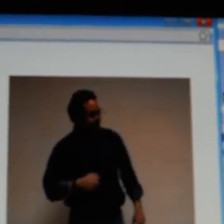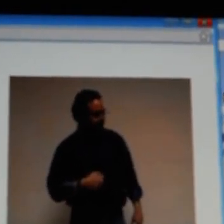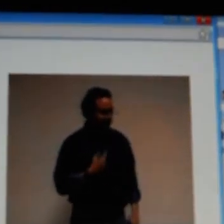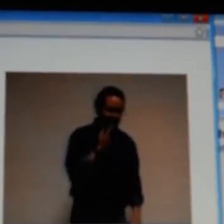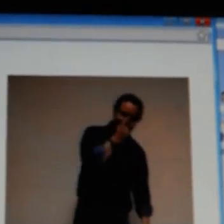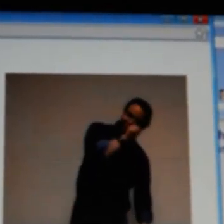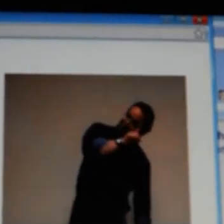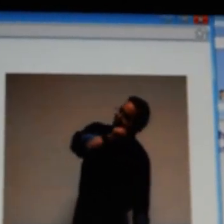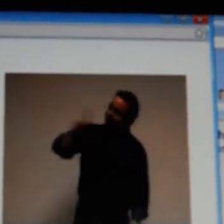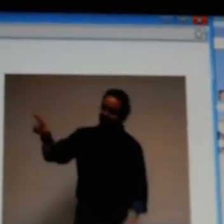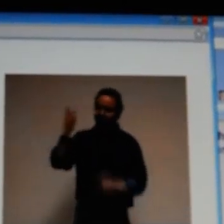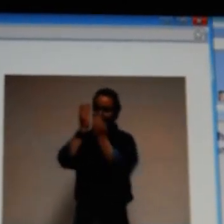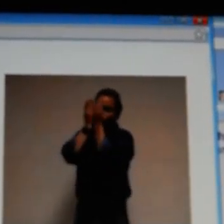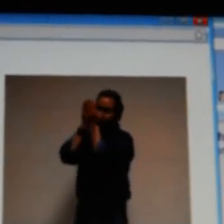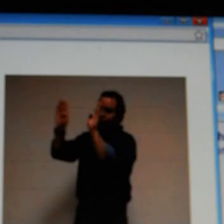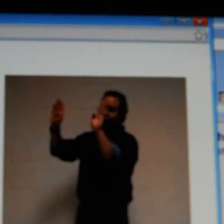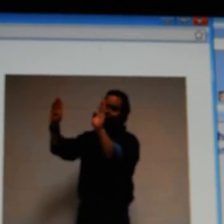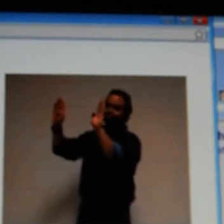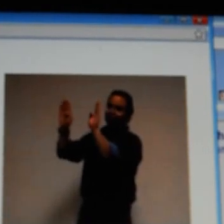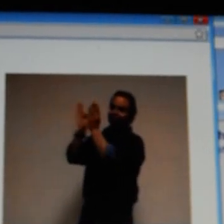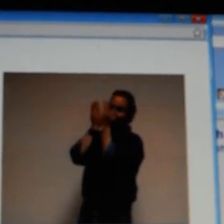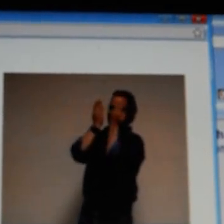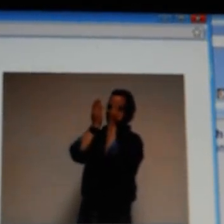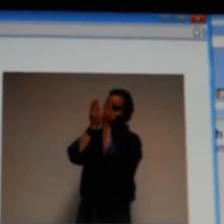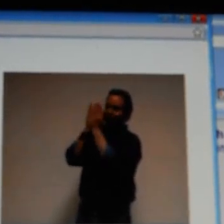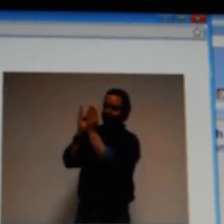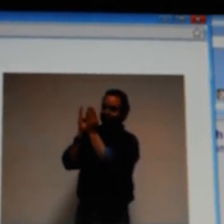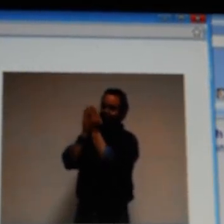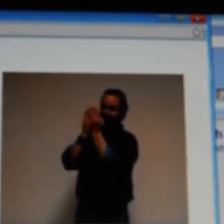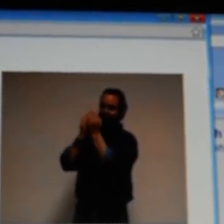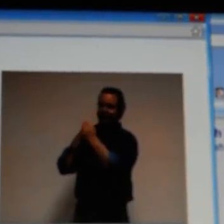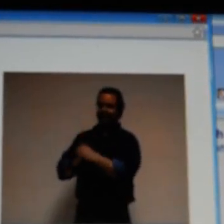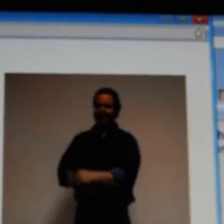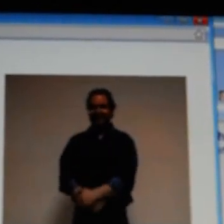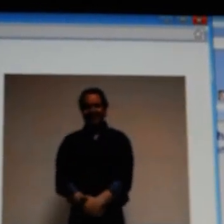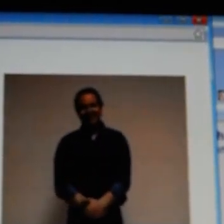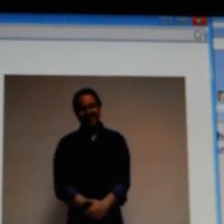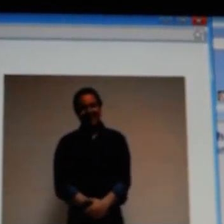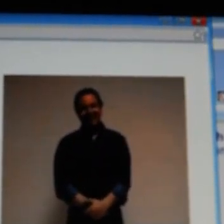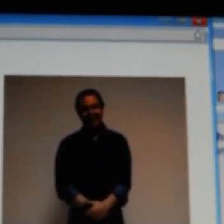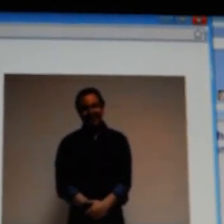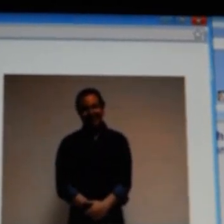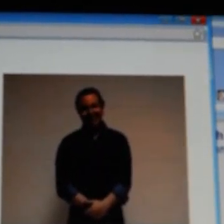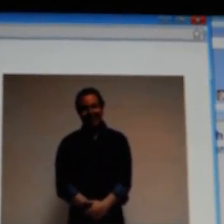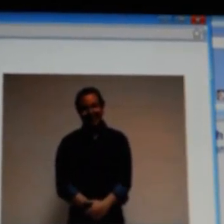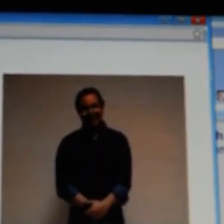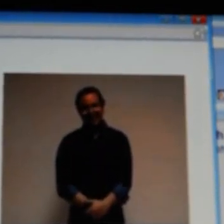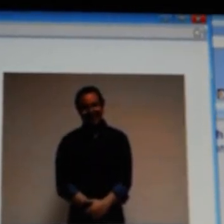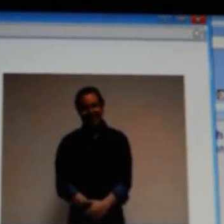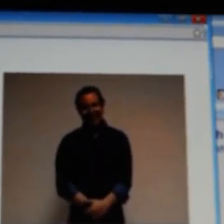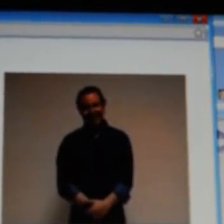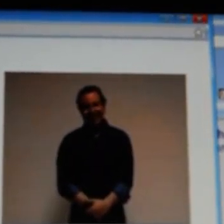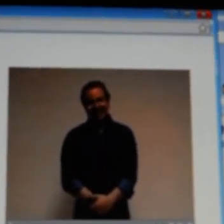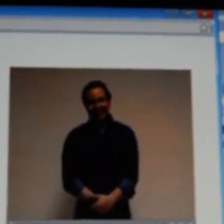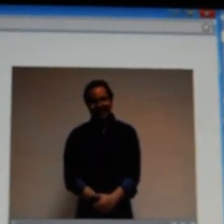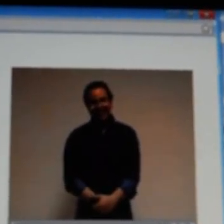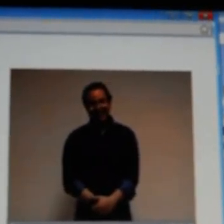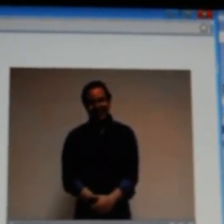So the doctors tell the man to take care of himself. And the man leaves the hospital and the door swings shut behind him.